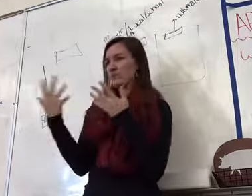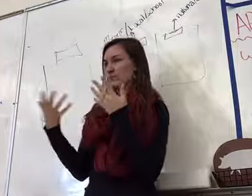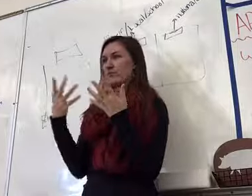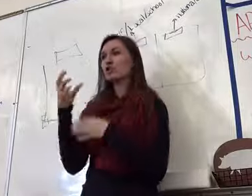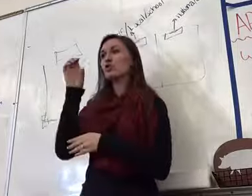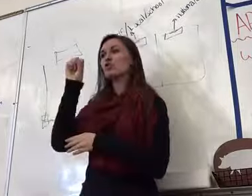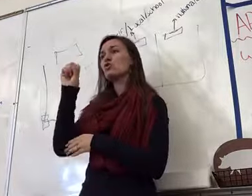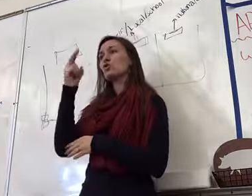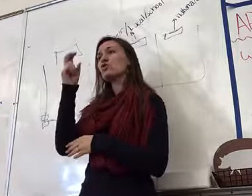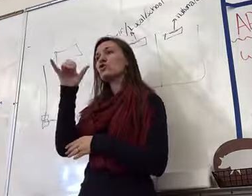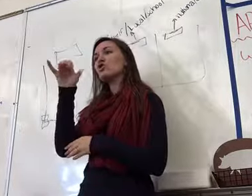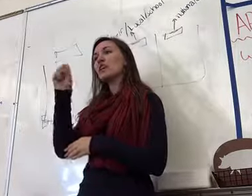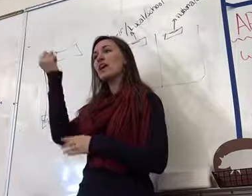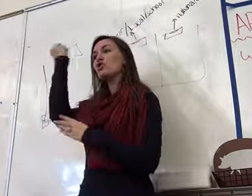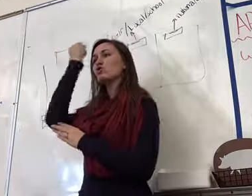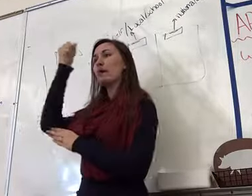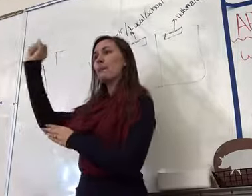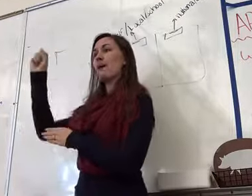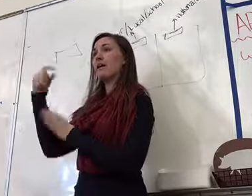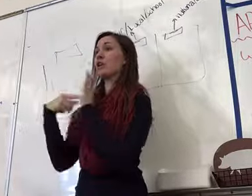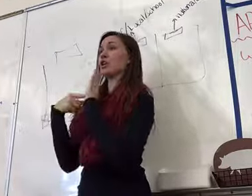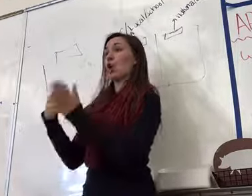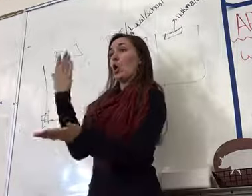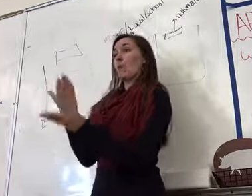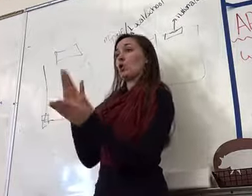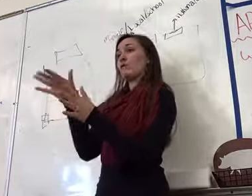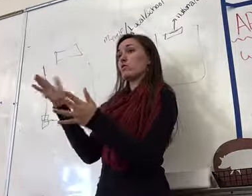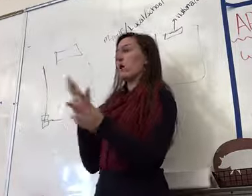how people are not trusting the government and what needs to change.